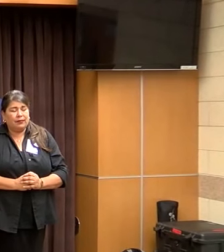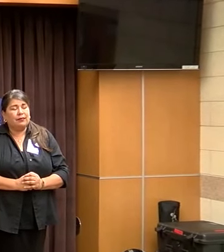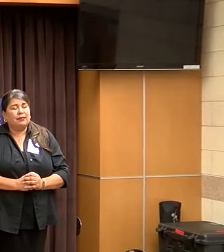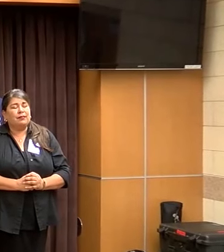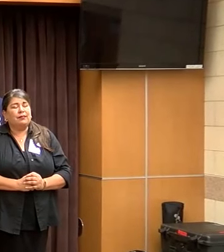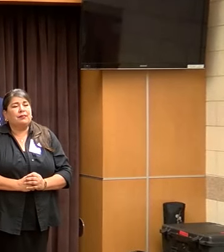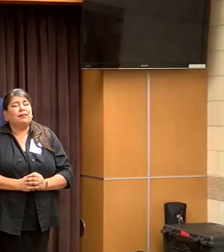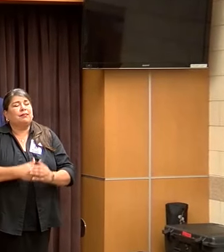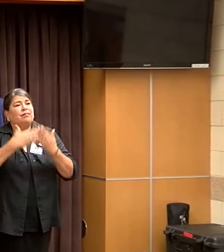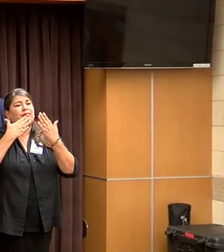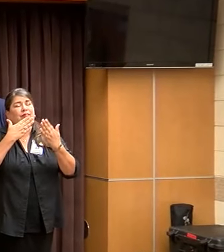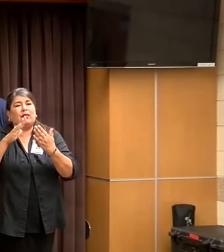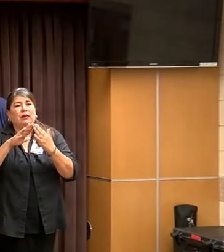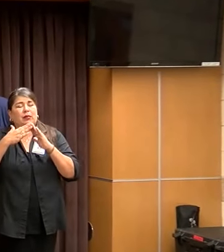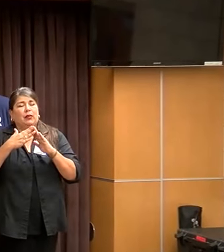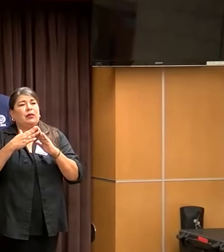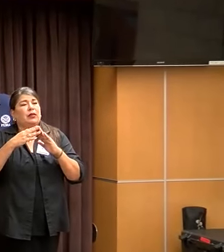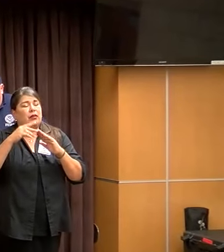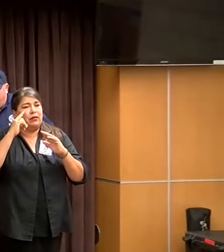For stepping up